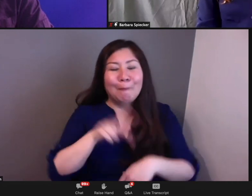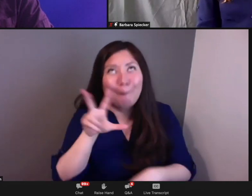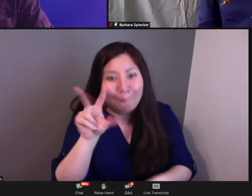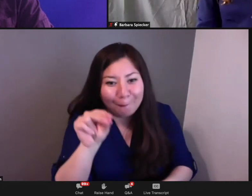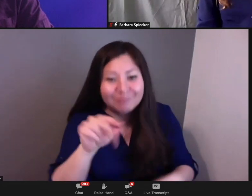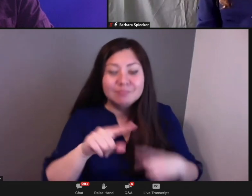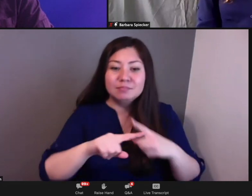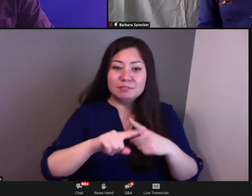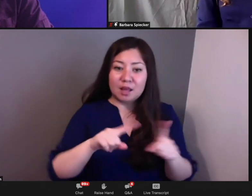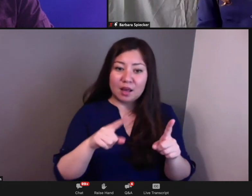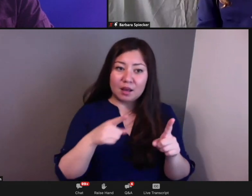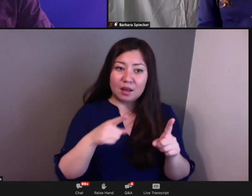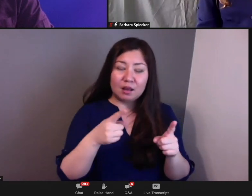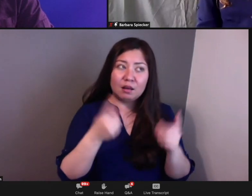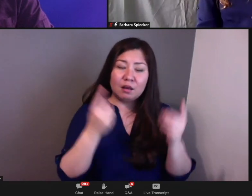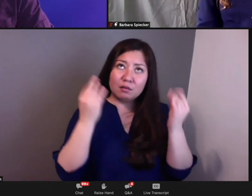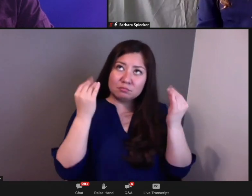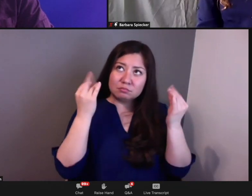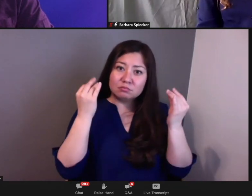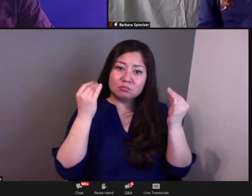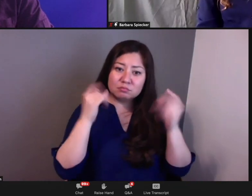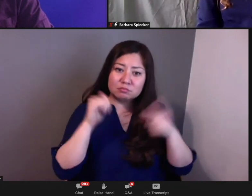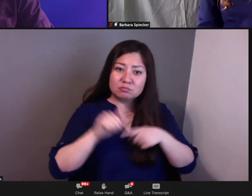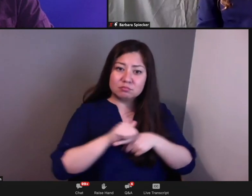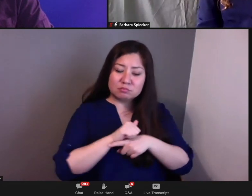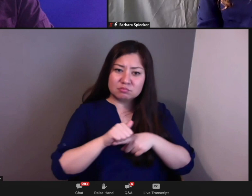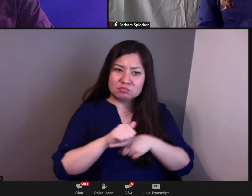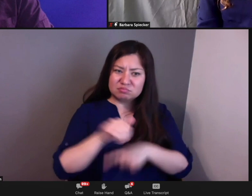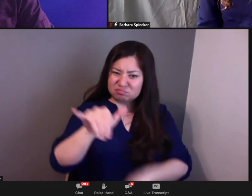Yep, I think she said everything perfectly.